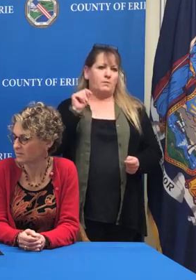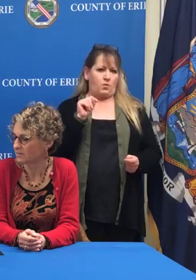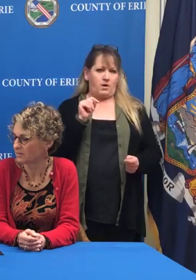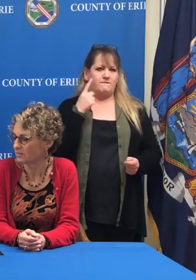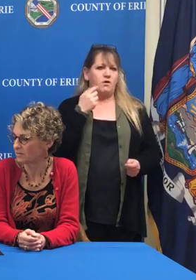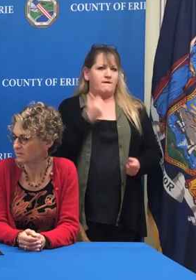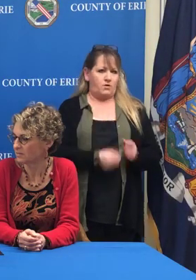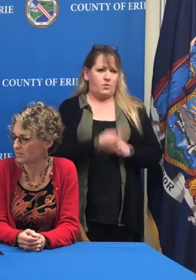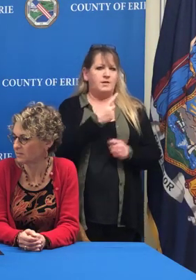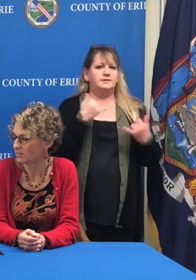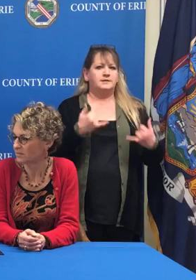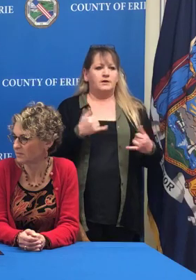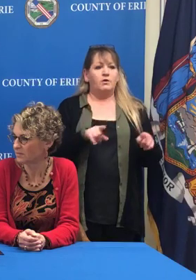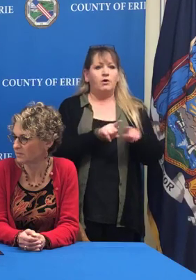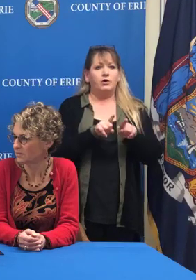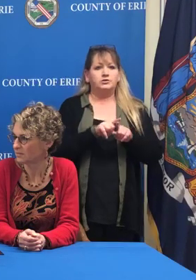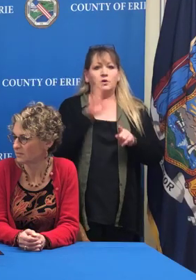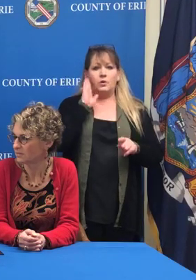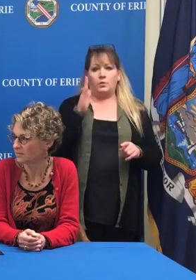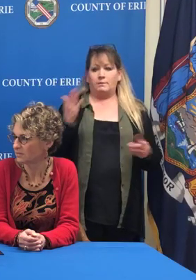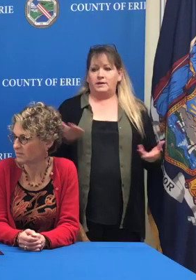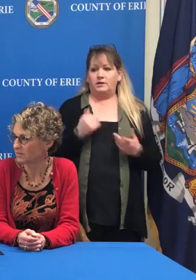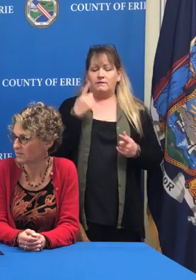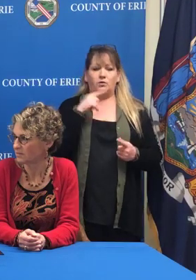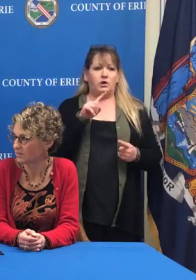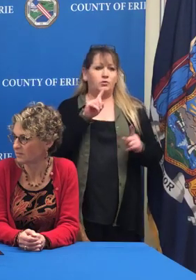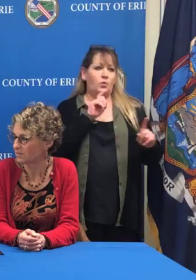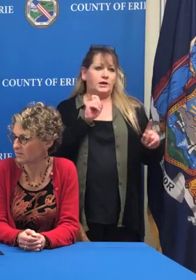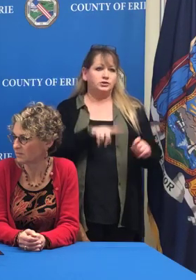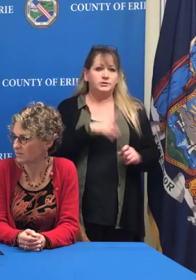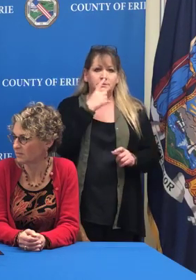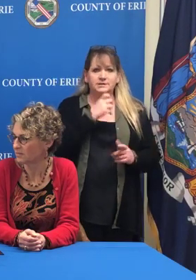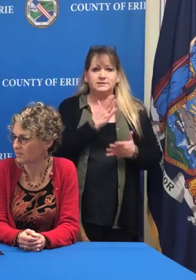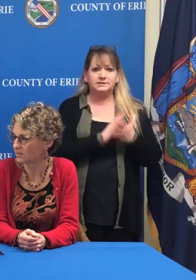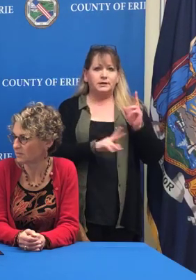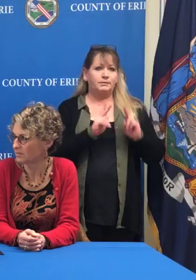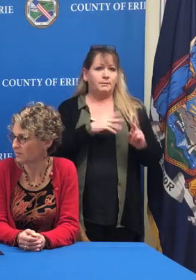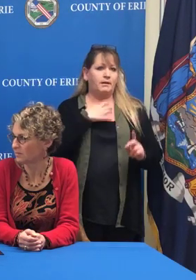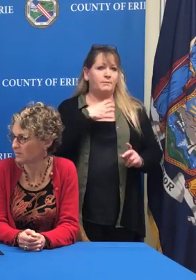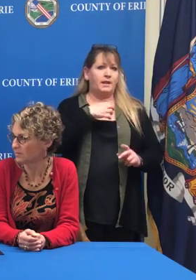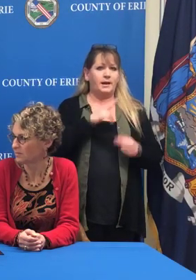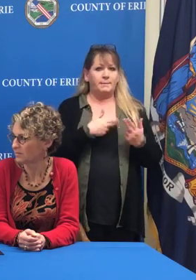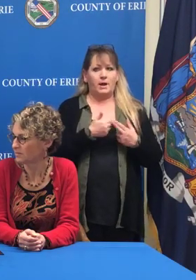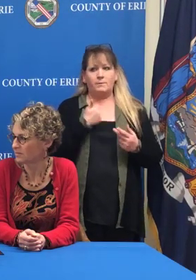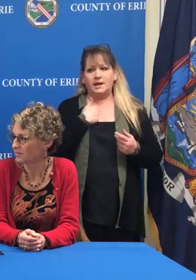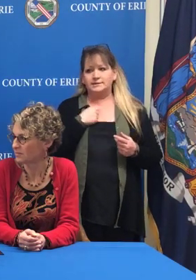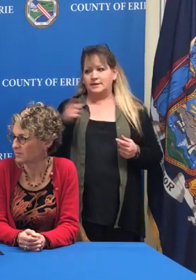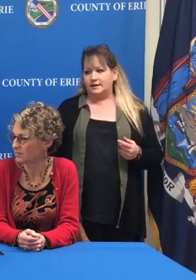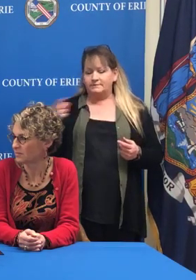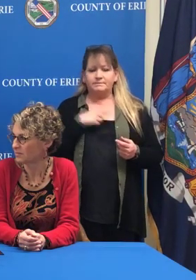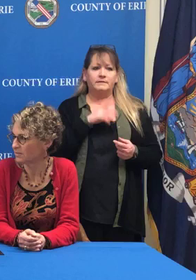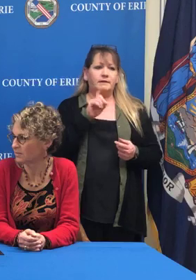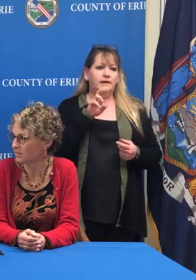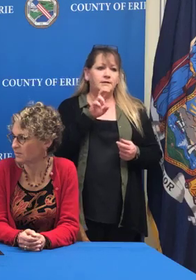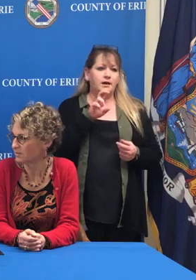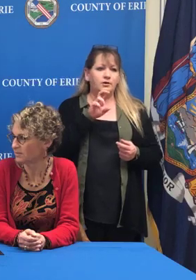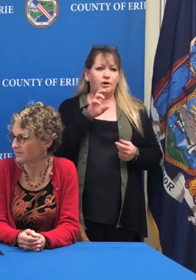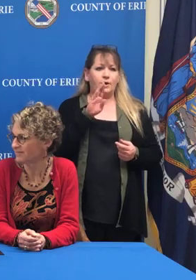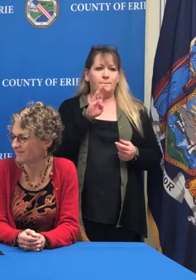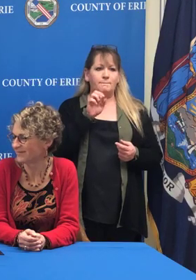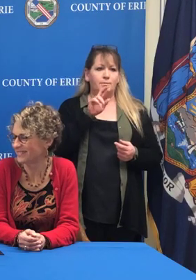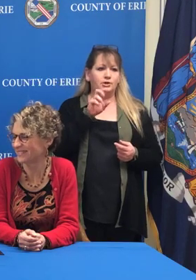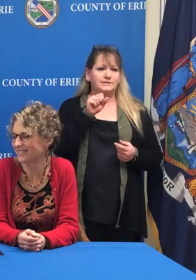today, and also be up here for the questions because we had some people complaining about myself and Dr. Burstein yesterday,